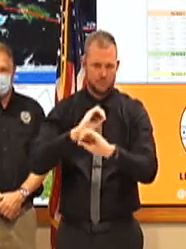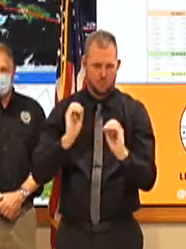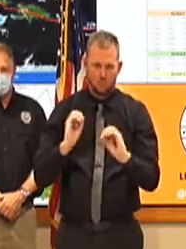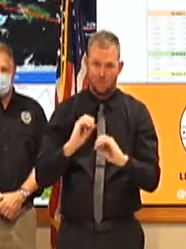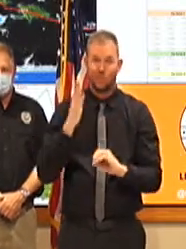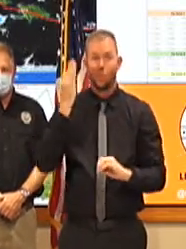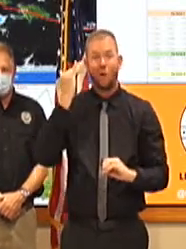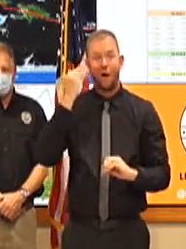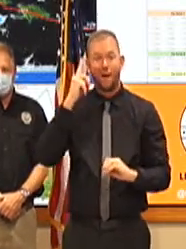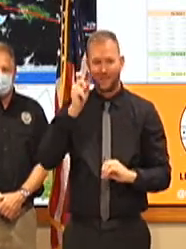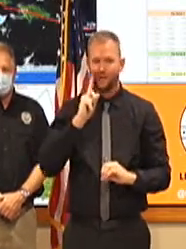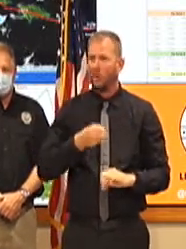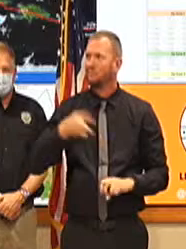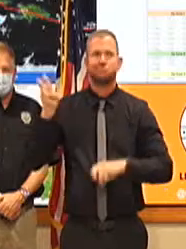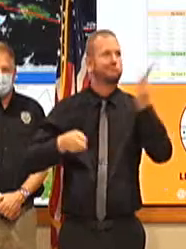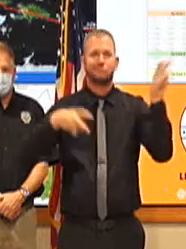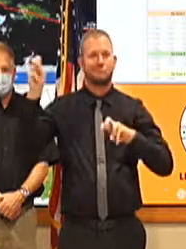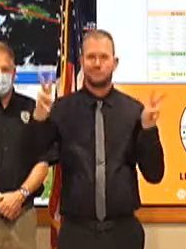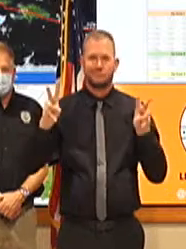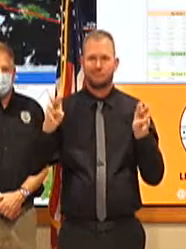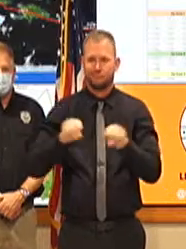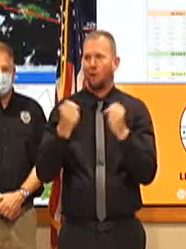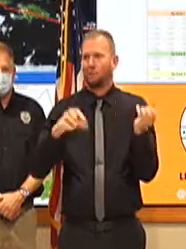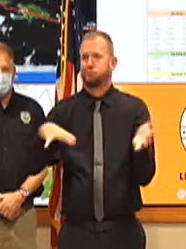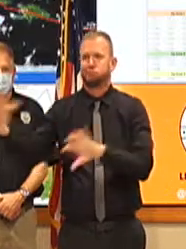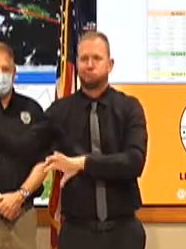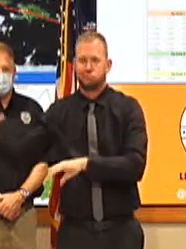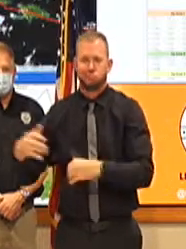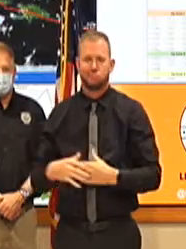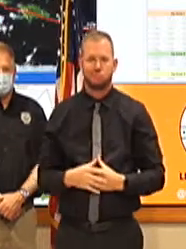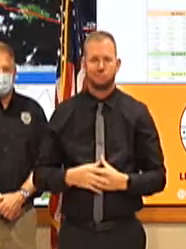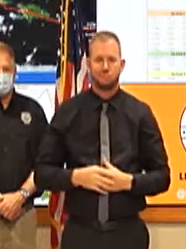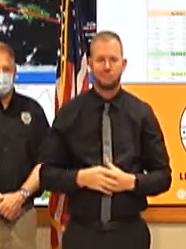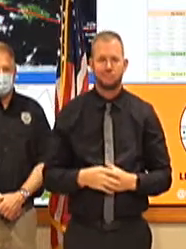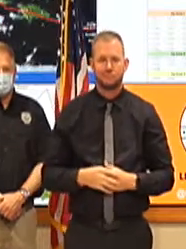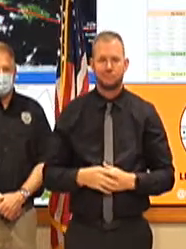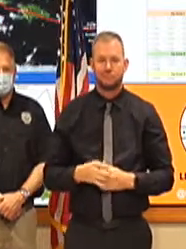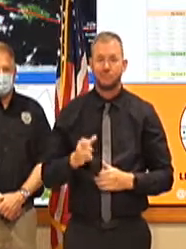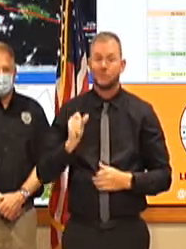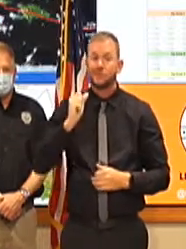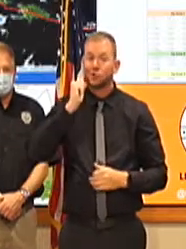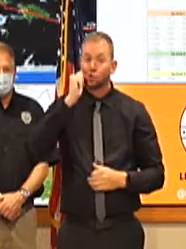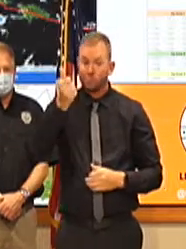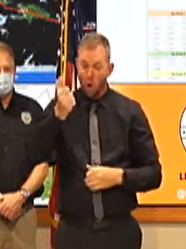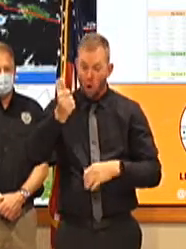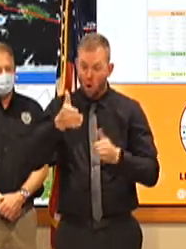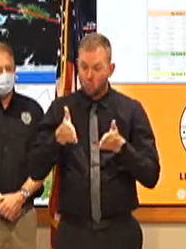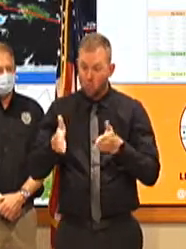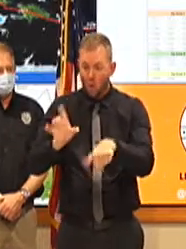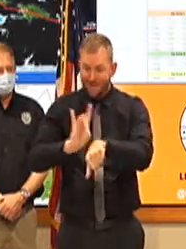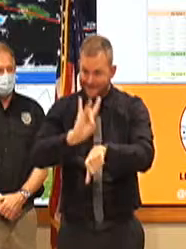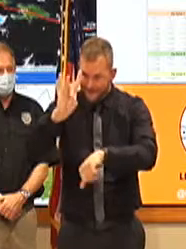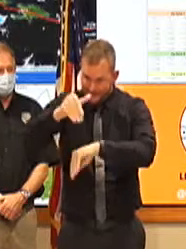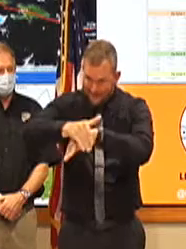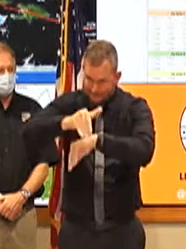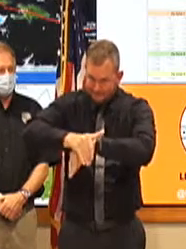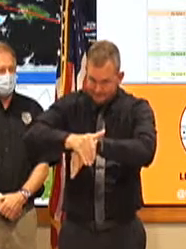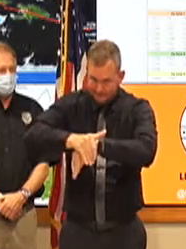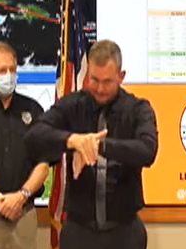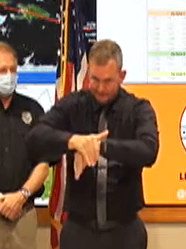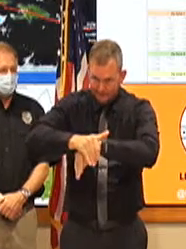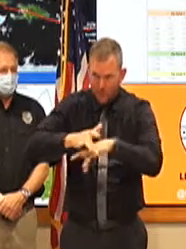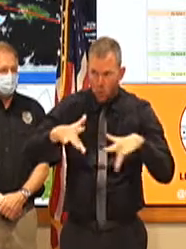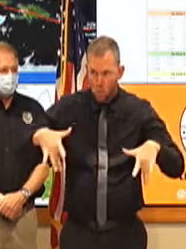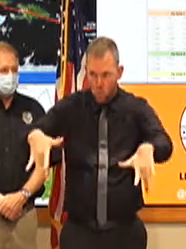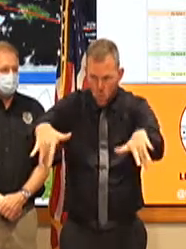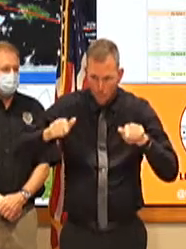careful when you're out on the roadways. But by 8 p.m. tomorrow, the roads in the city of Houston should be clear. You ought to be where